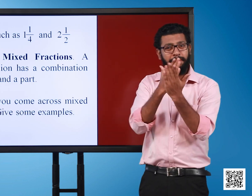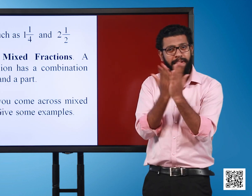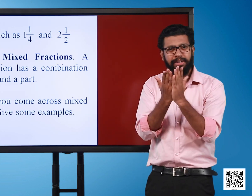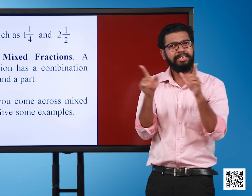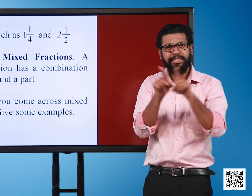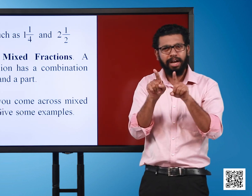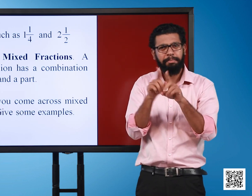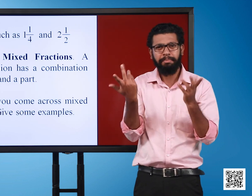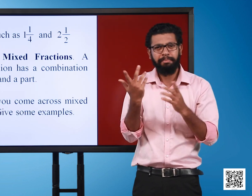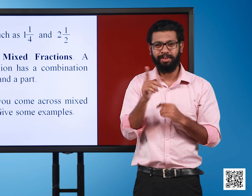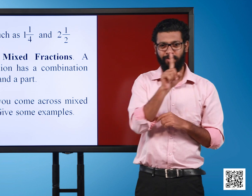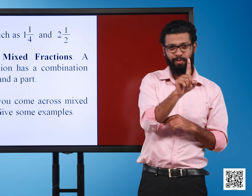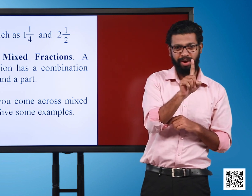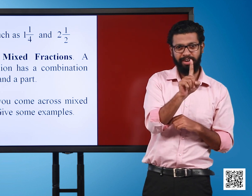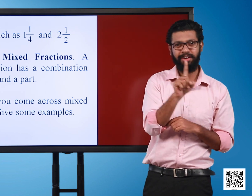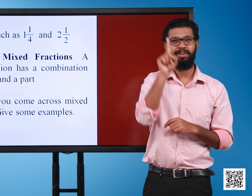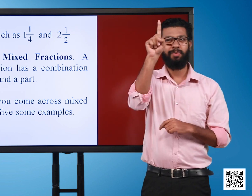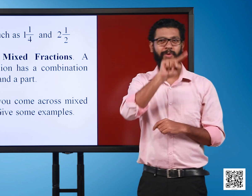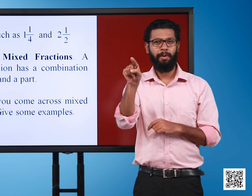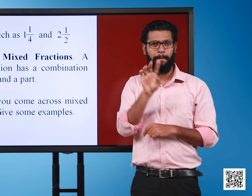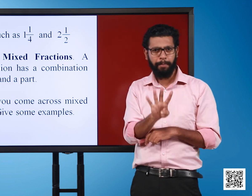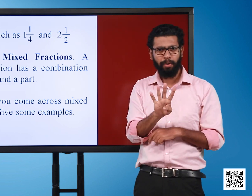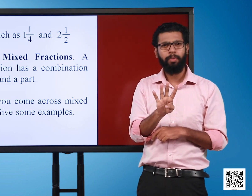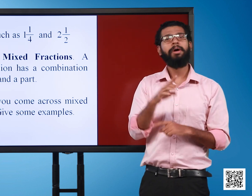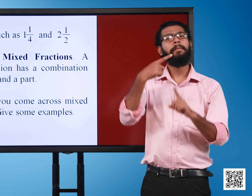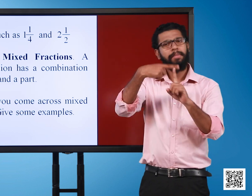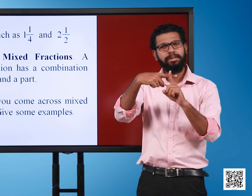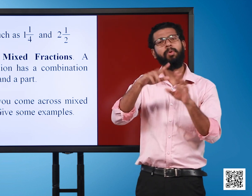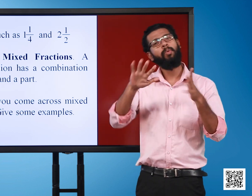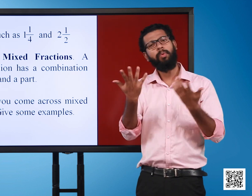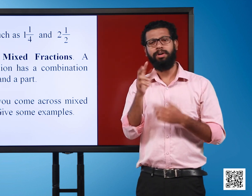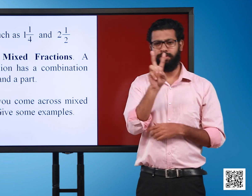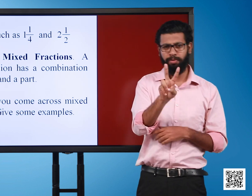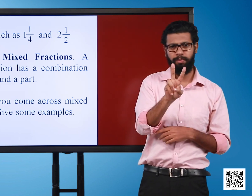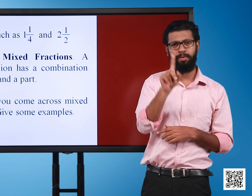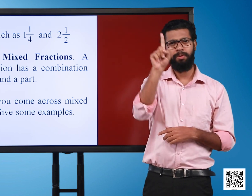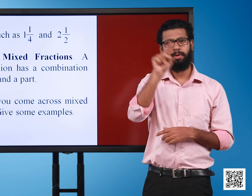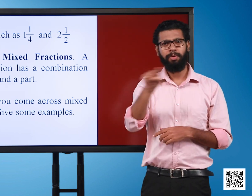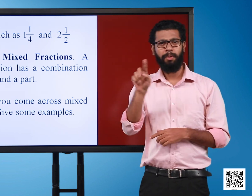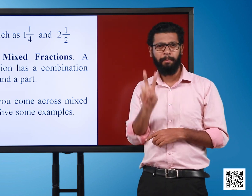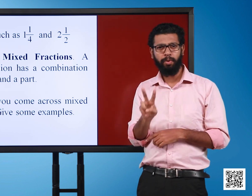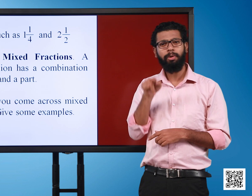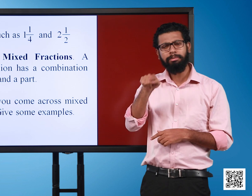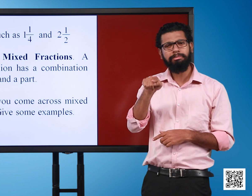Fractions such as 1 upon 4 and 2 and half are called mixed fractions.